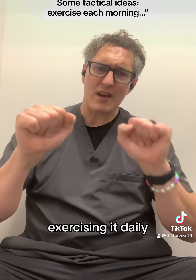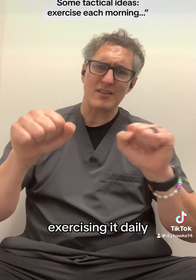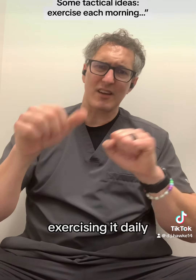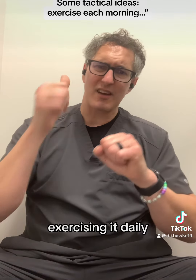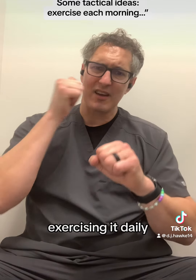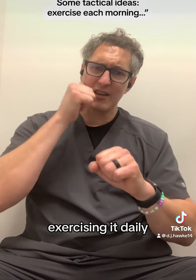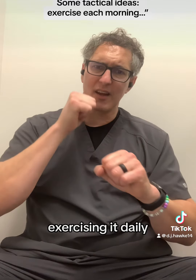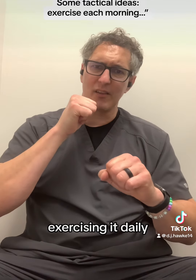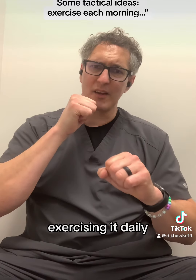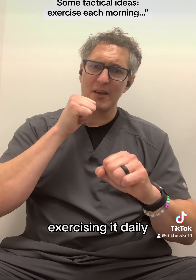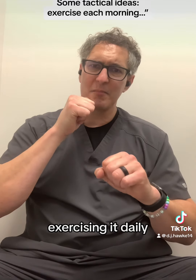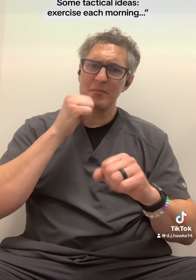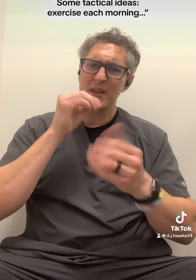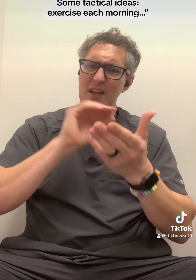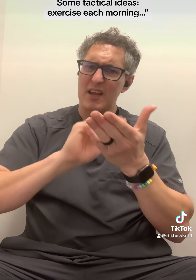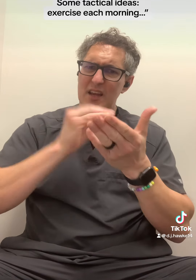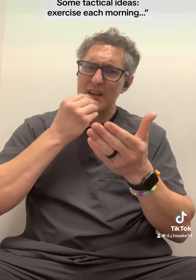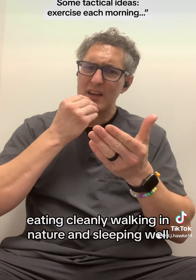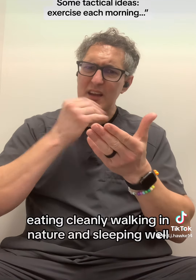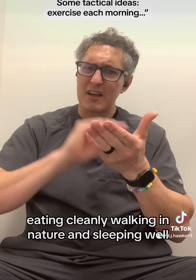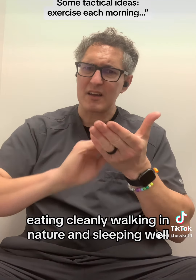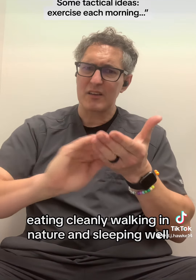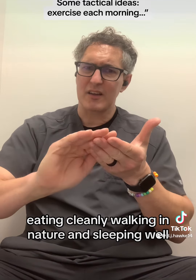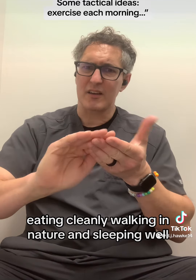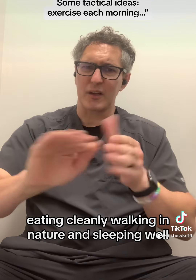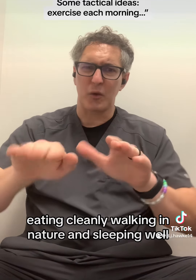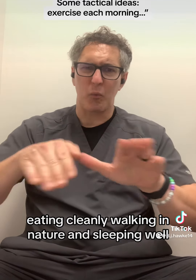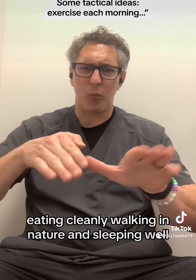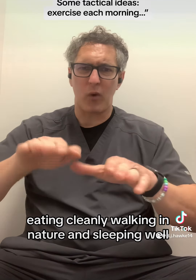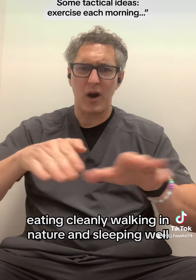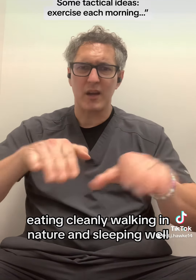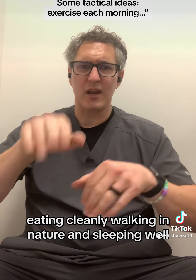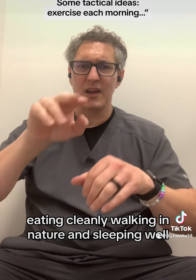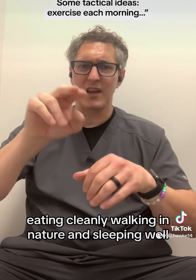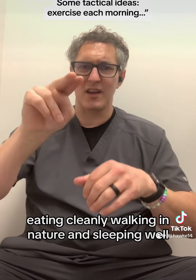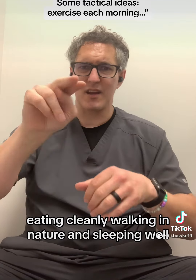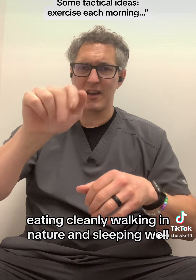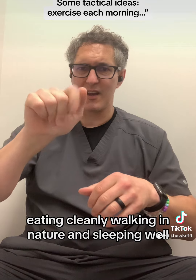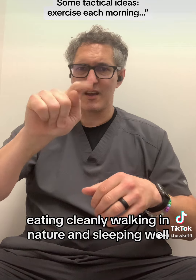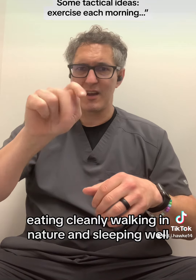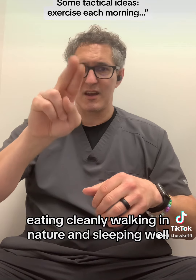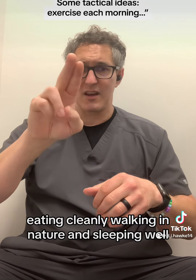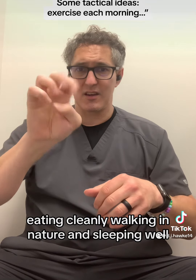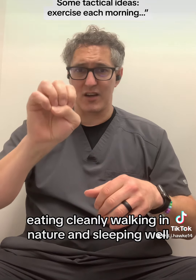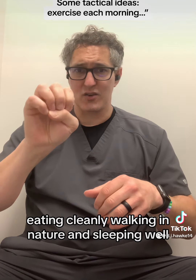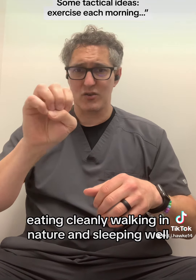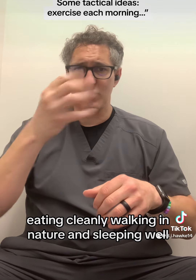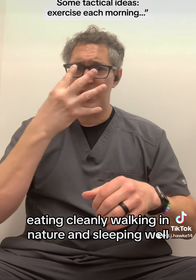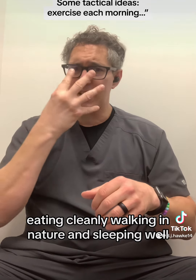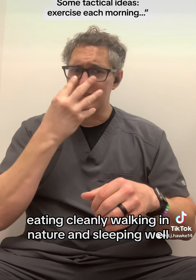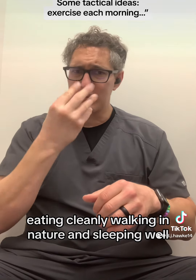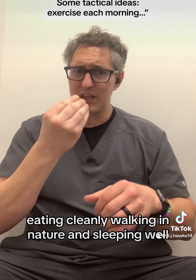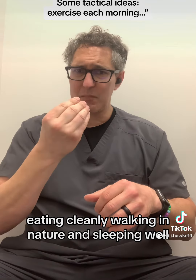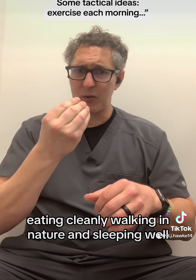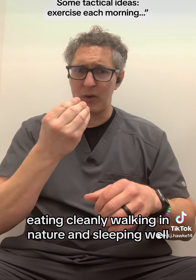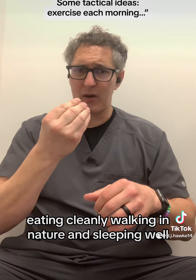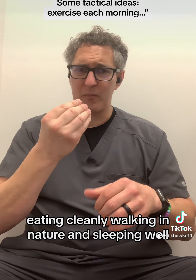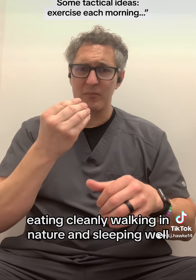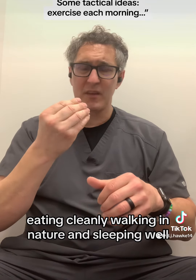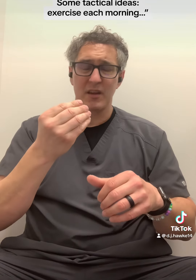Exercising daily, eating cleanly, walking in nature, and sleeping well.